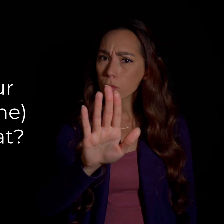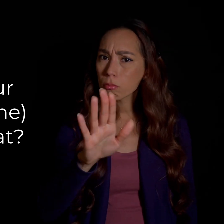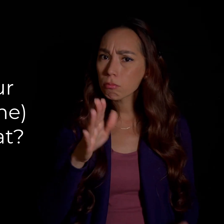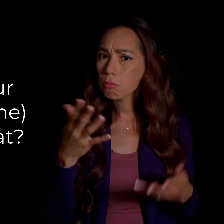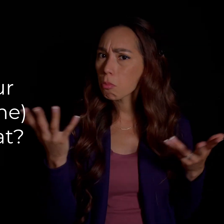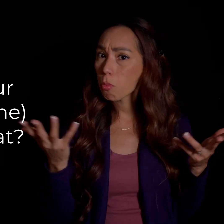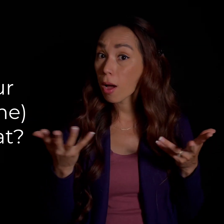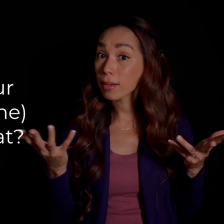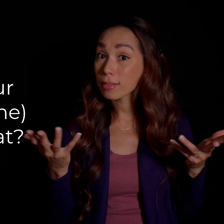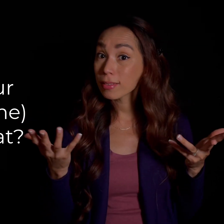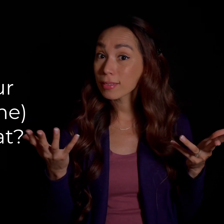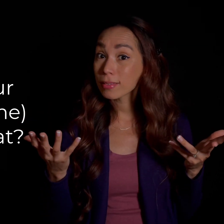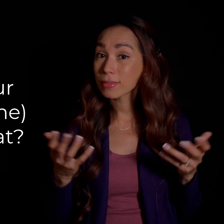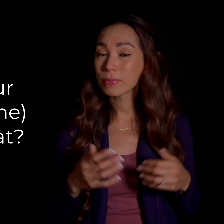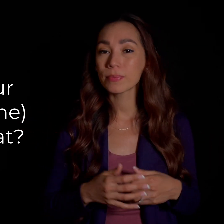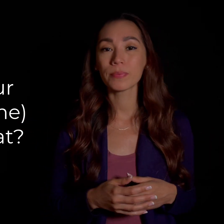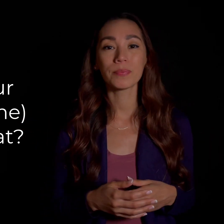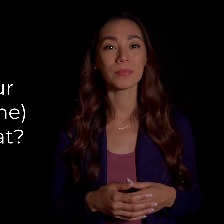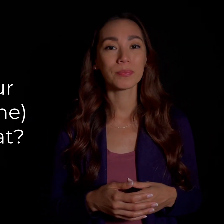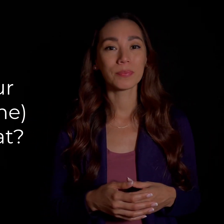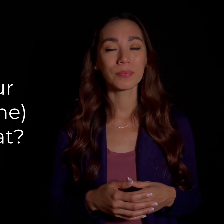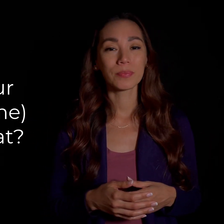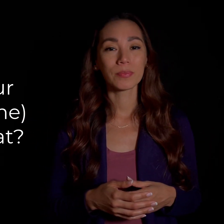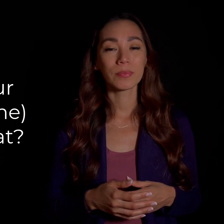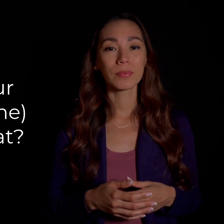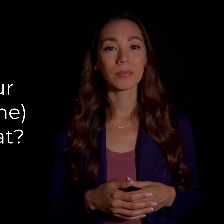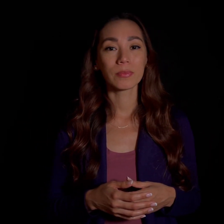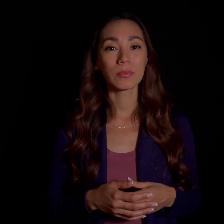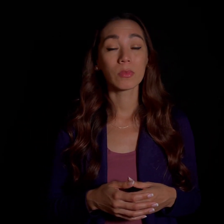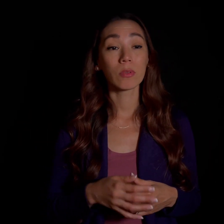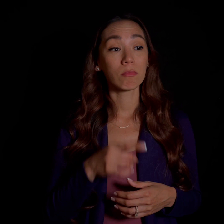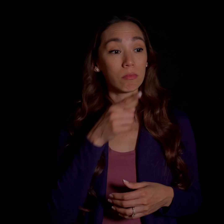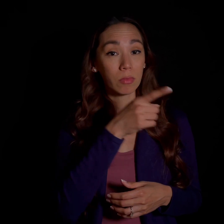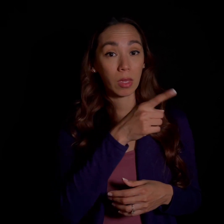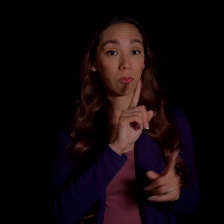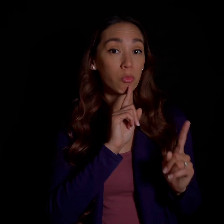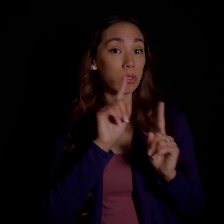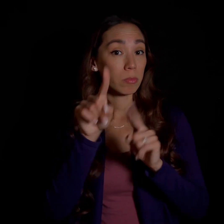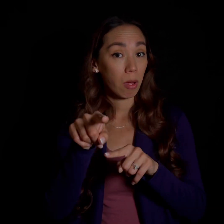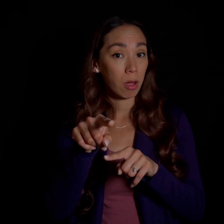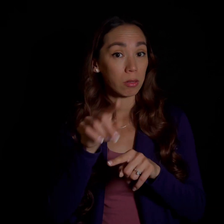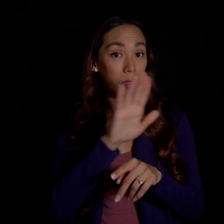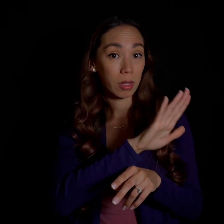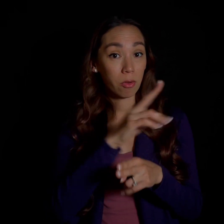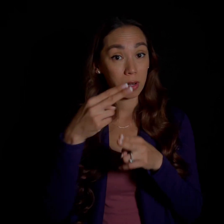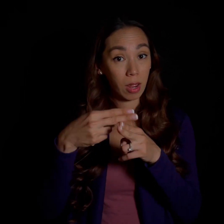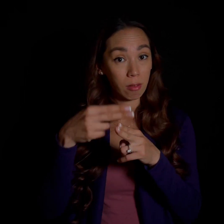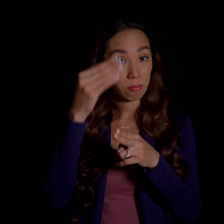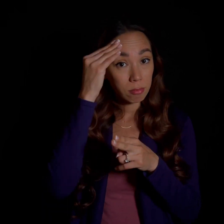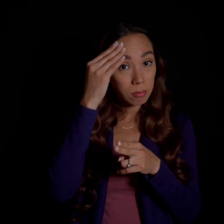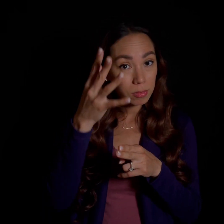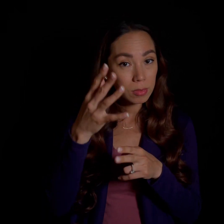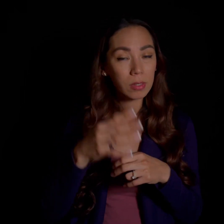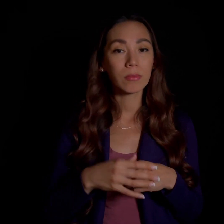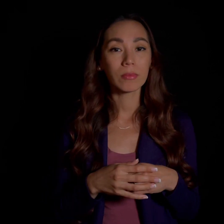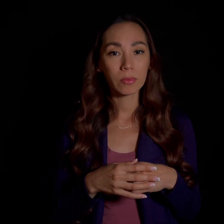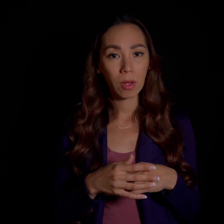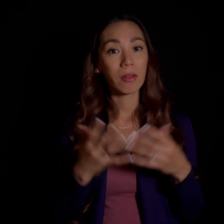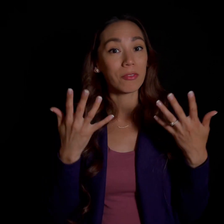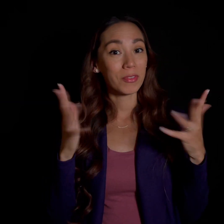Yours what, which means what's your name. And as they tell you their name, you can say,